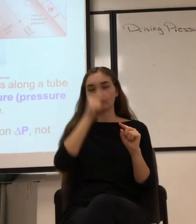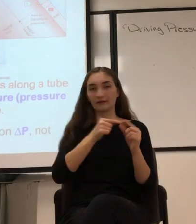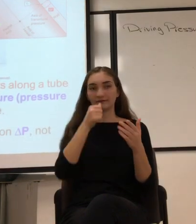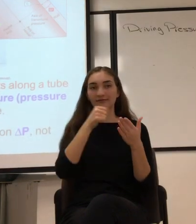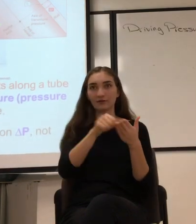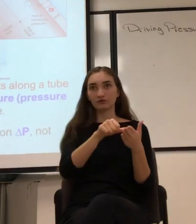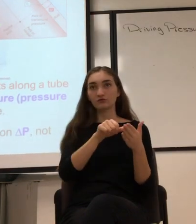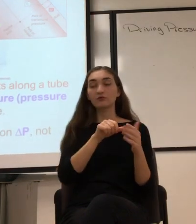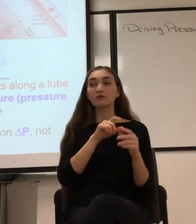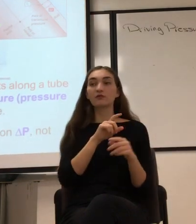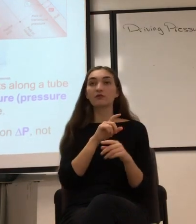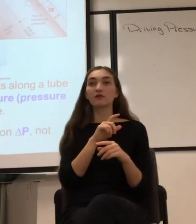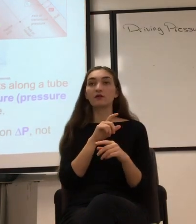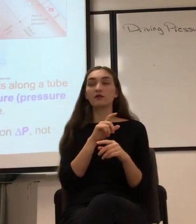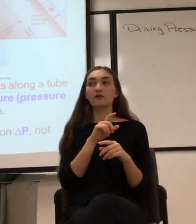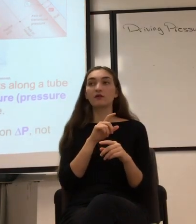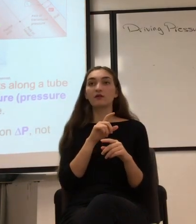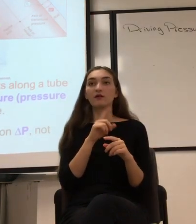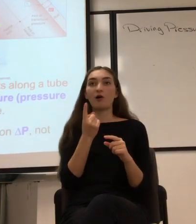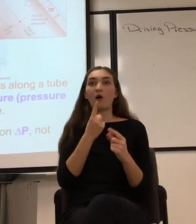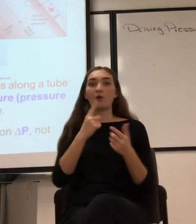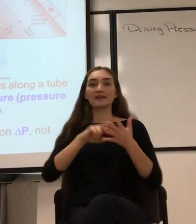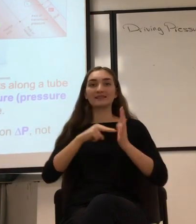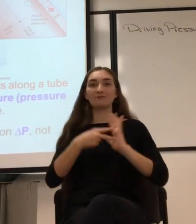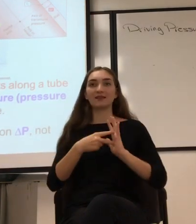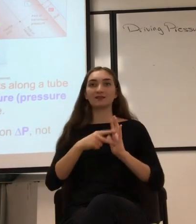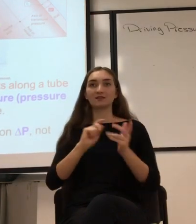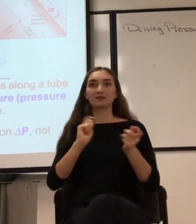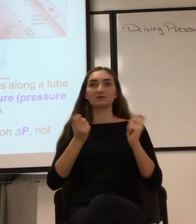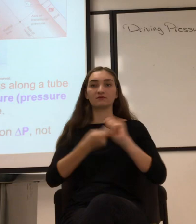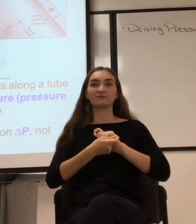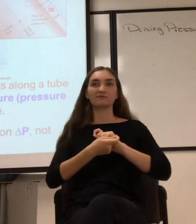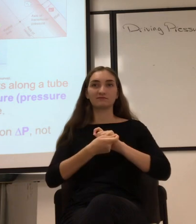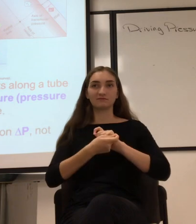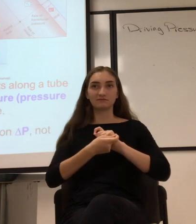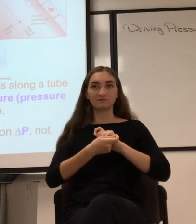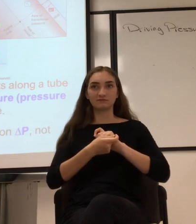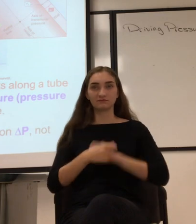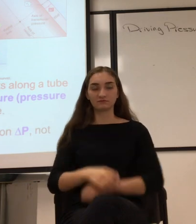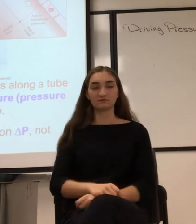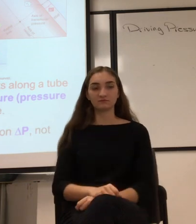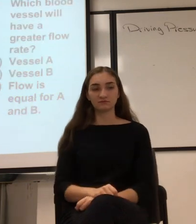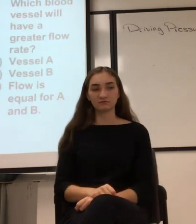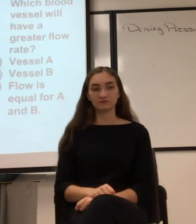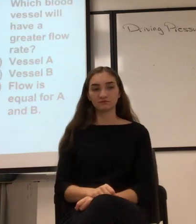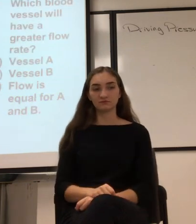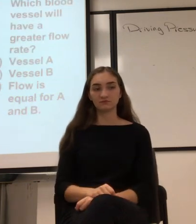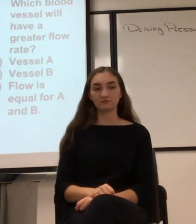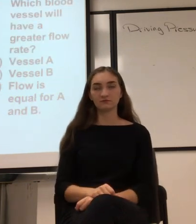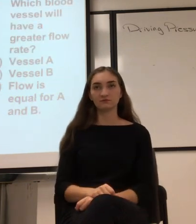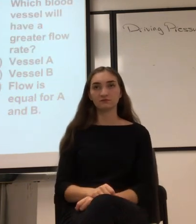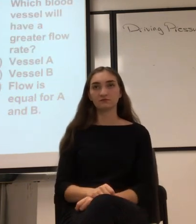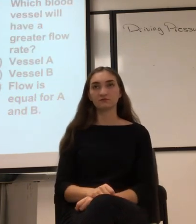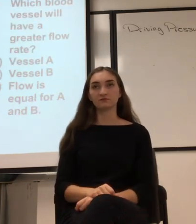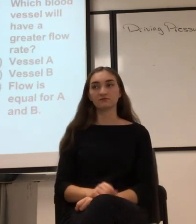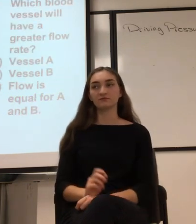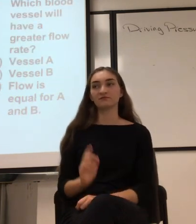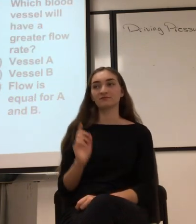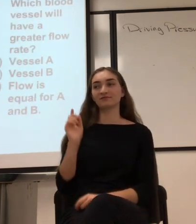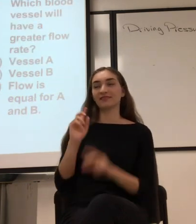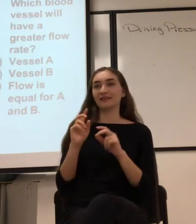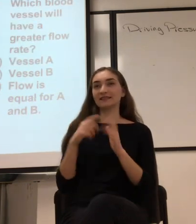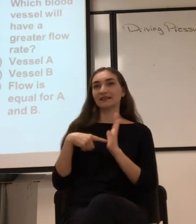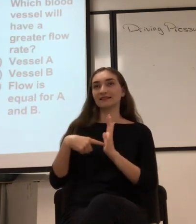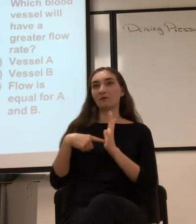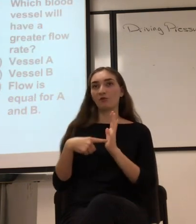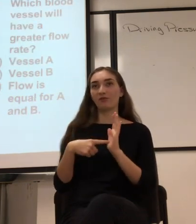in Greek letters, but it always means change in science. Let's look at this example.